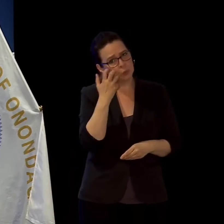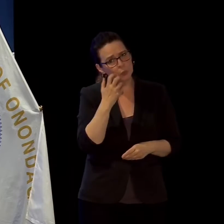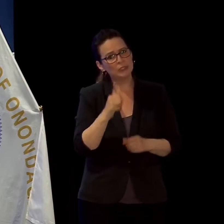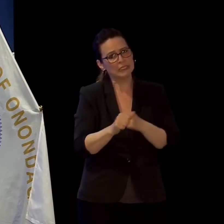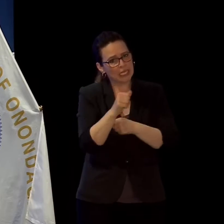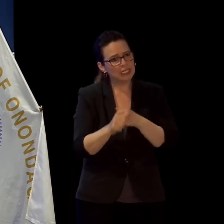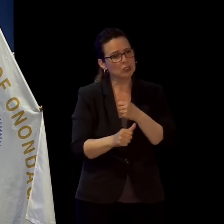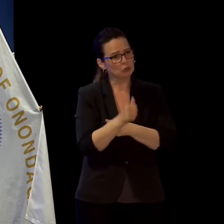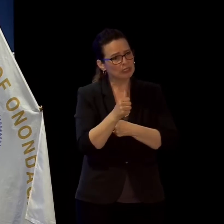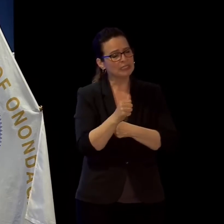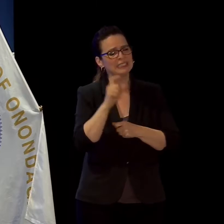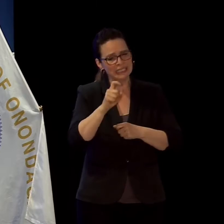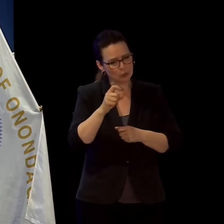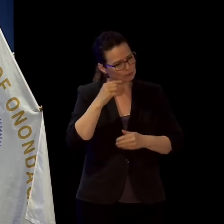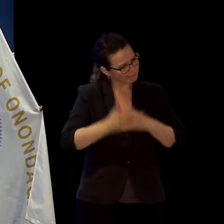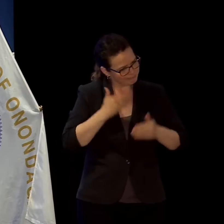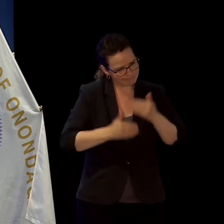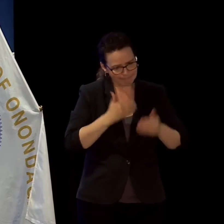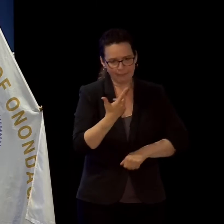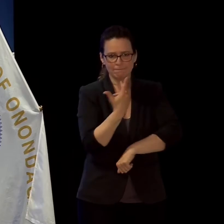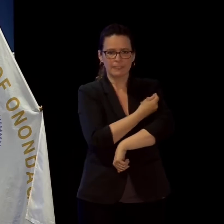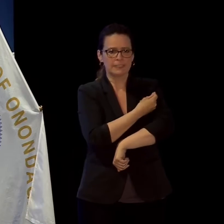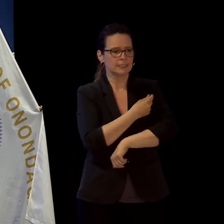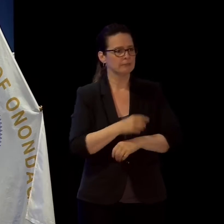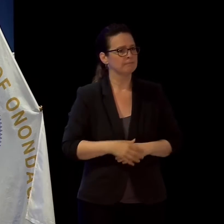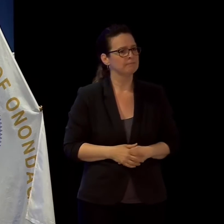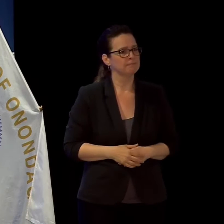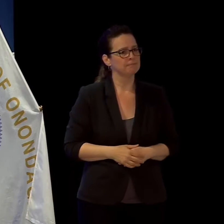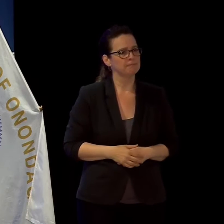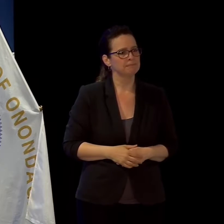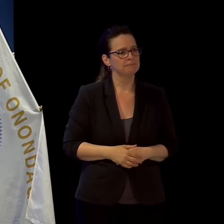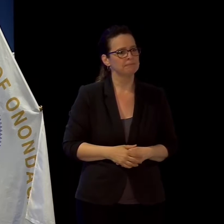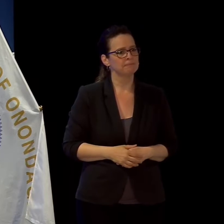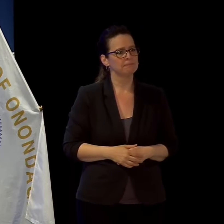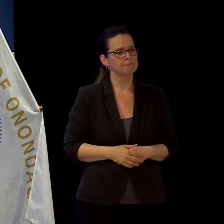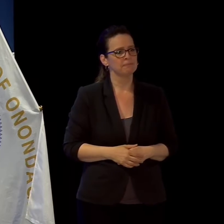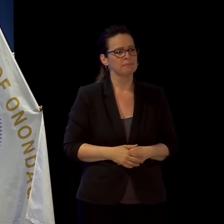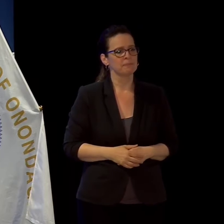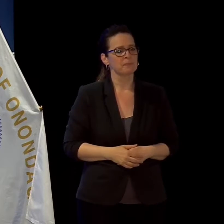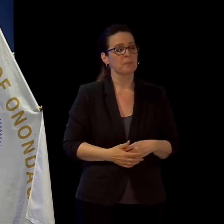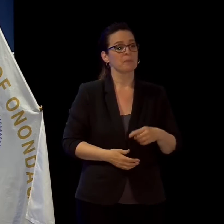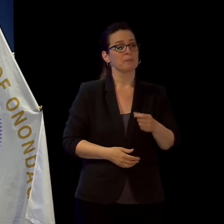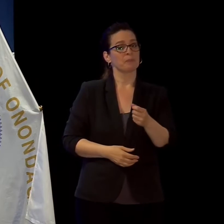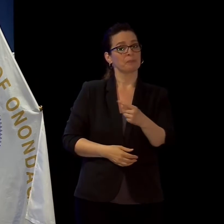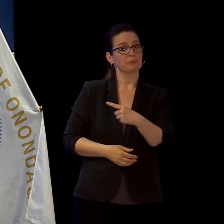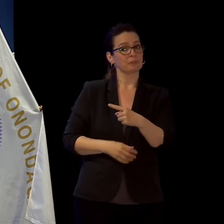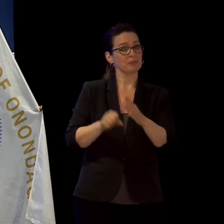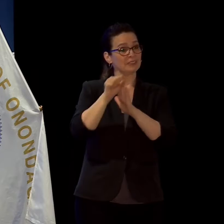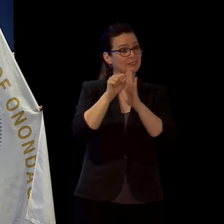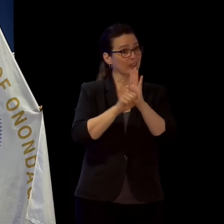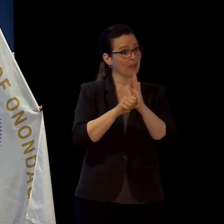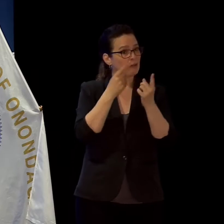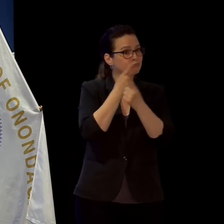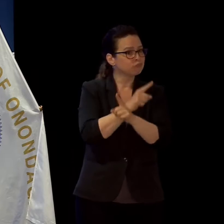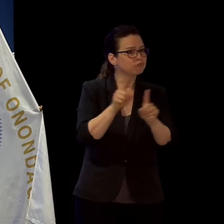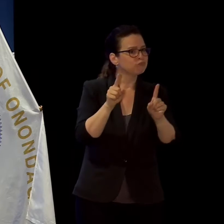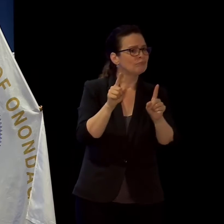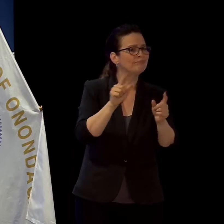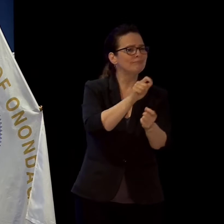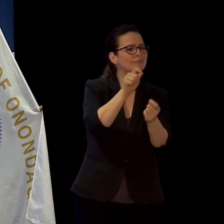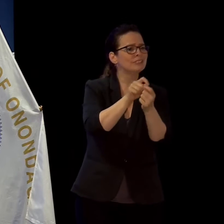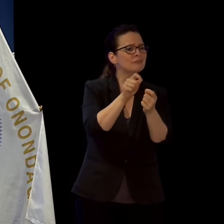it's around here, it's hanging around in the younger demographics. The state recently announced that certain sites of theirs would be